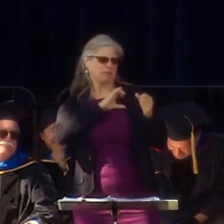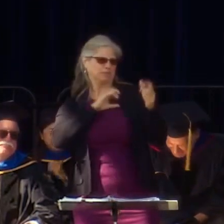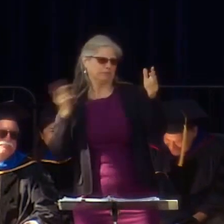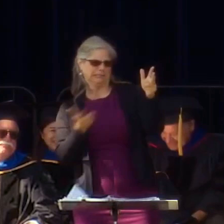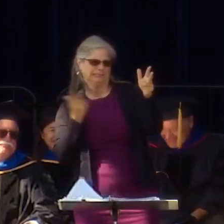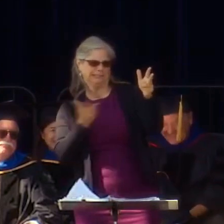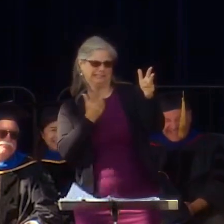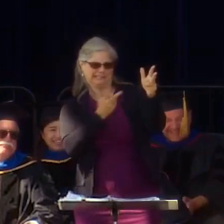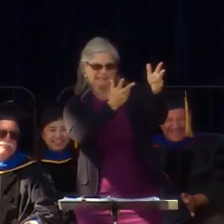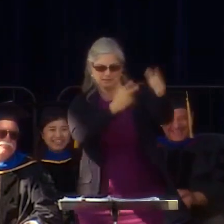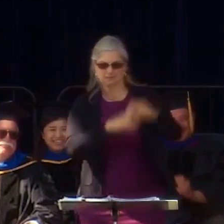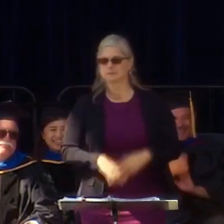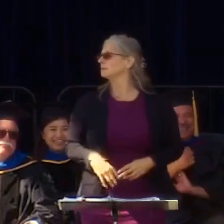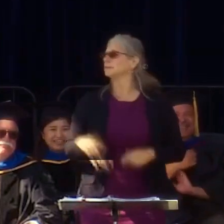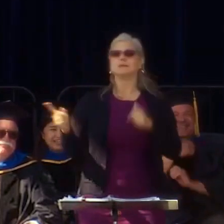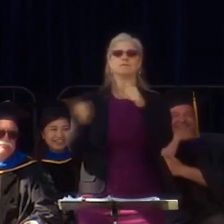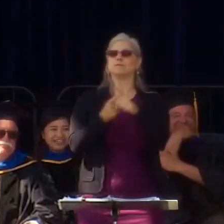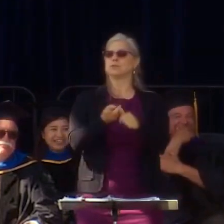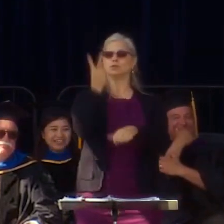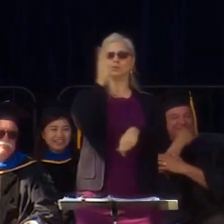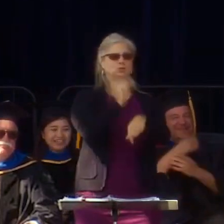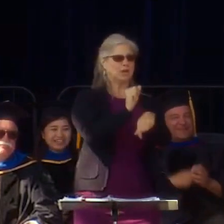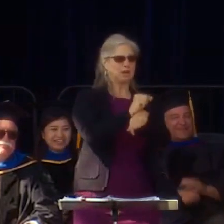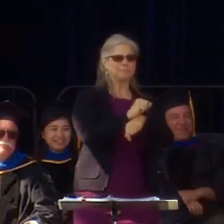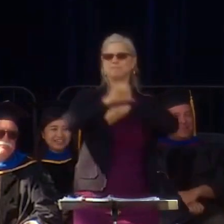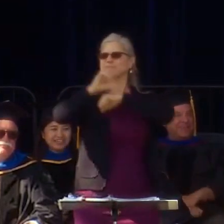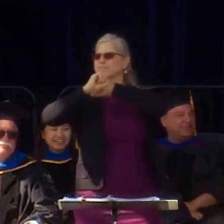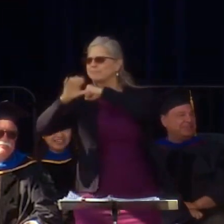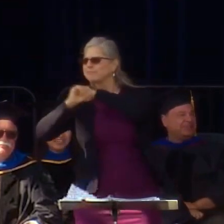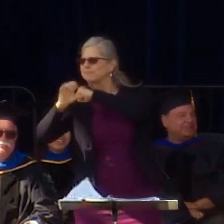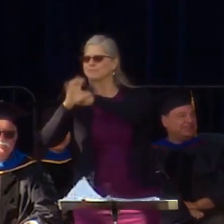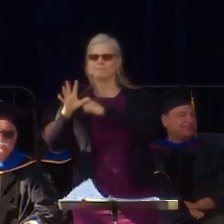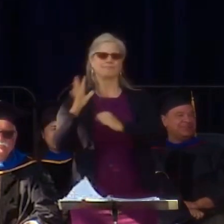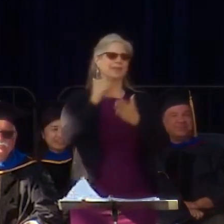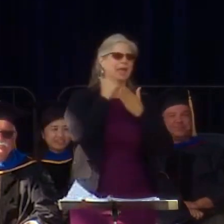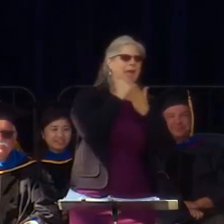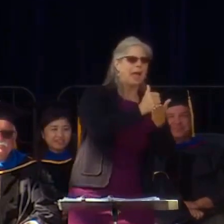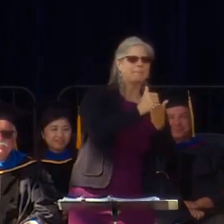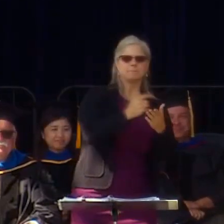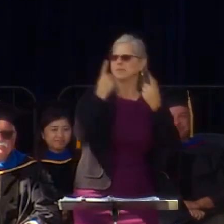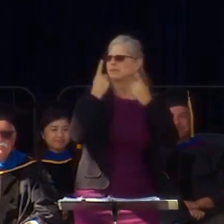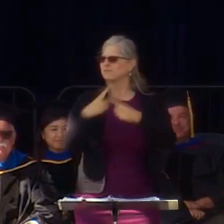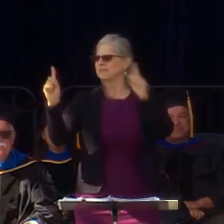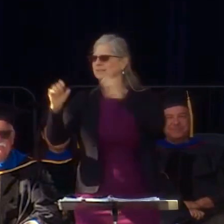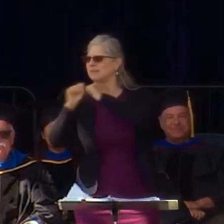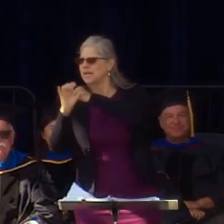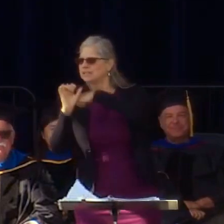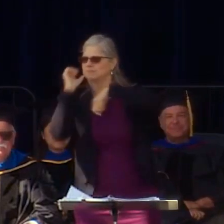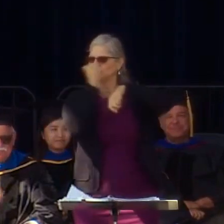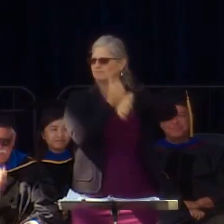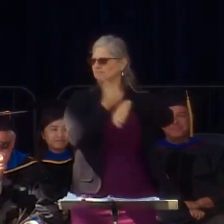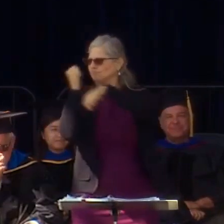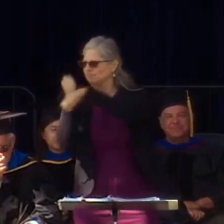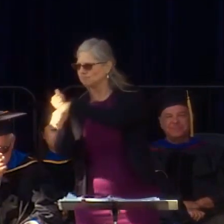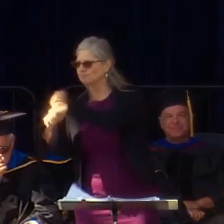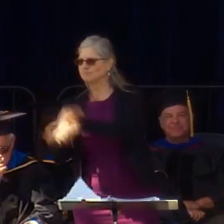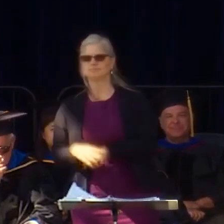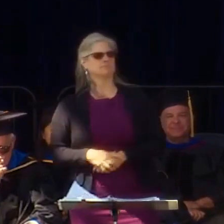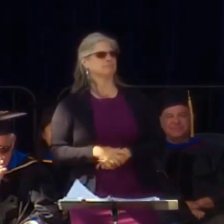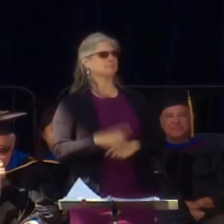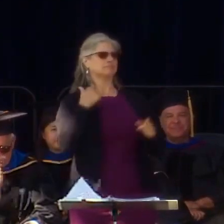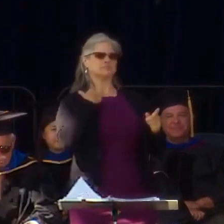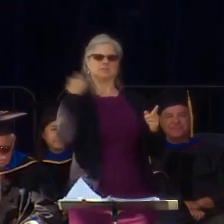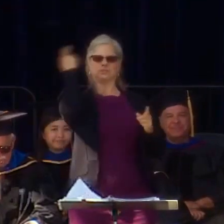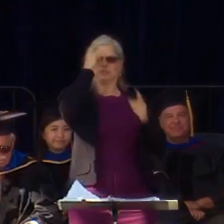My first two jobs were at ad agencies helping place effective ads. I quickly realized my